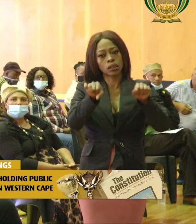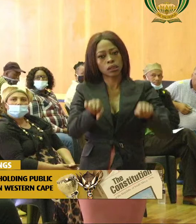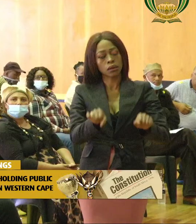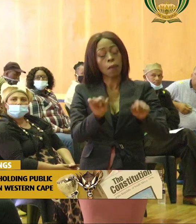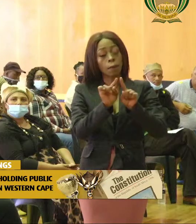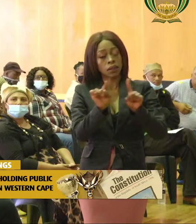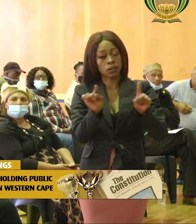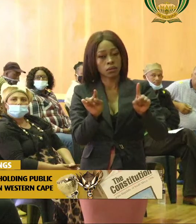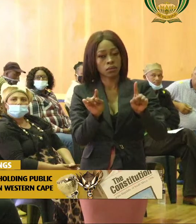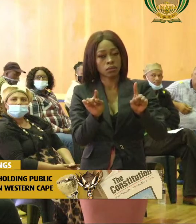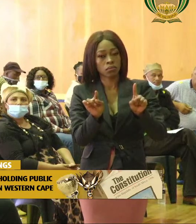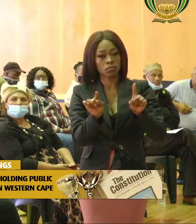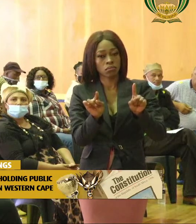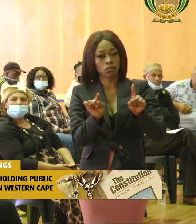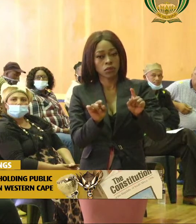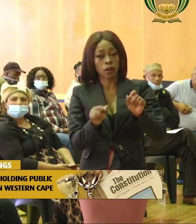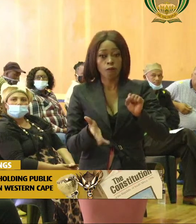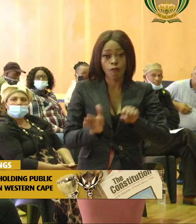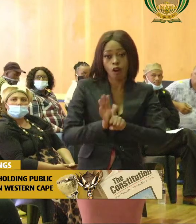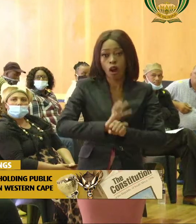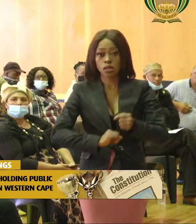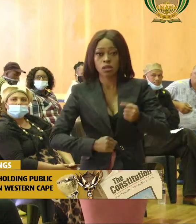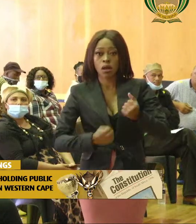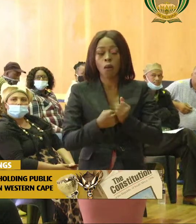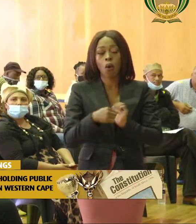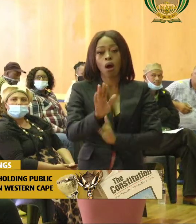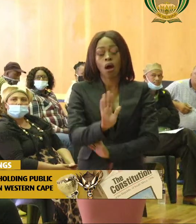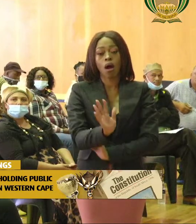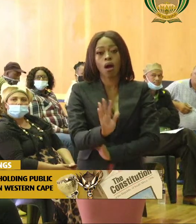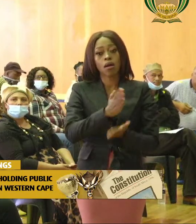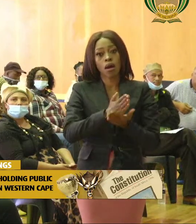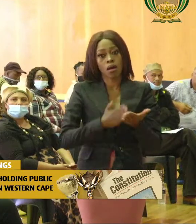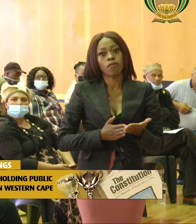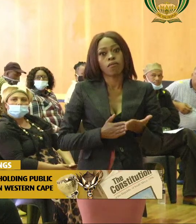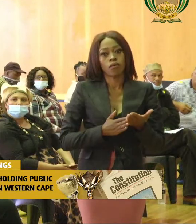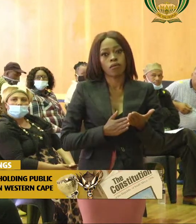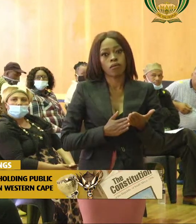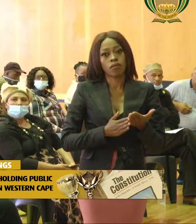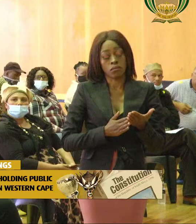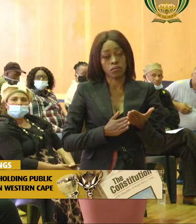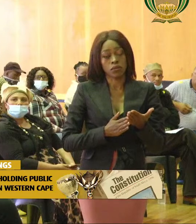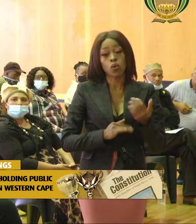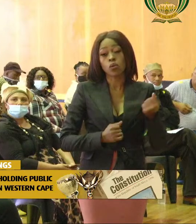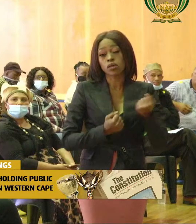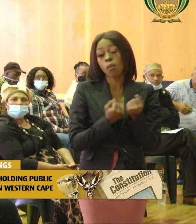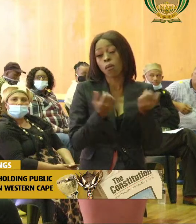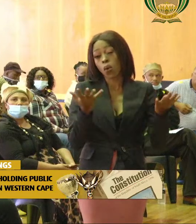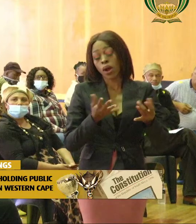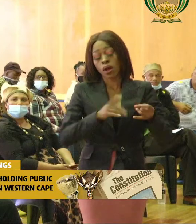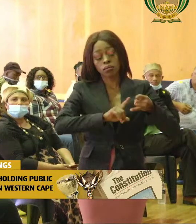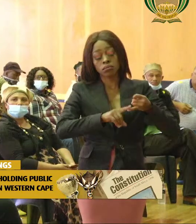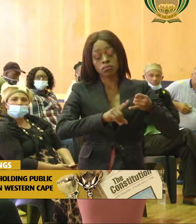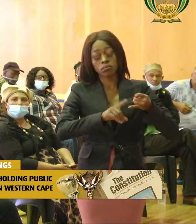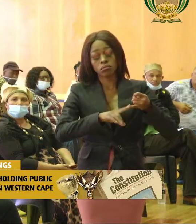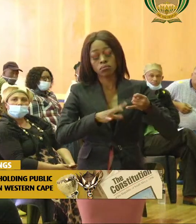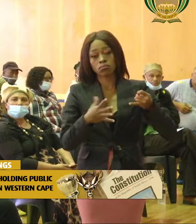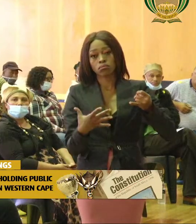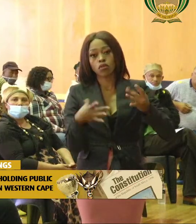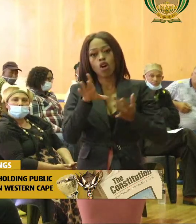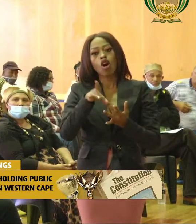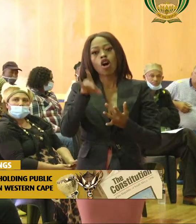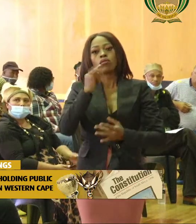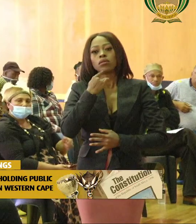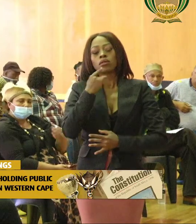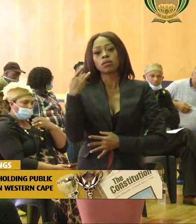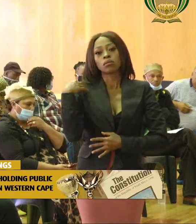kodwa asiyixhasi yonke. I-option esiyixhasayo maqabane yila